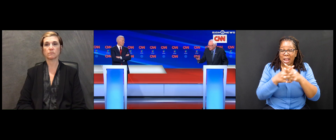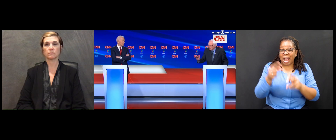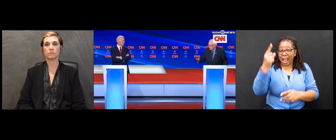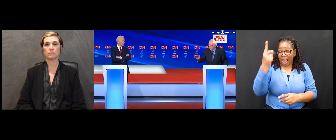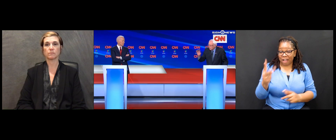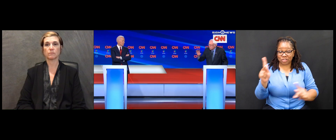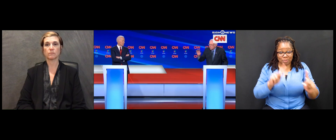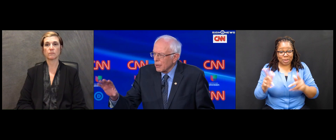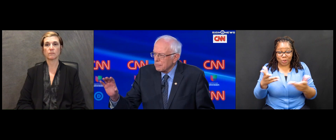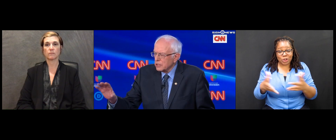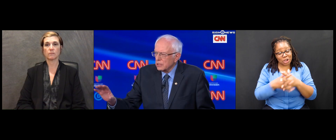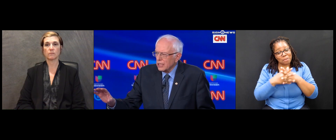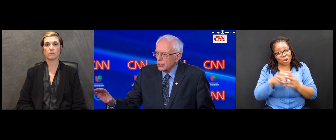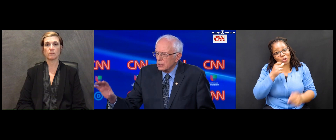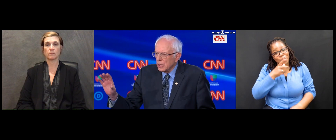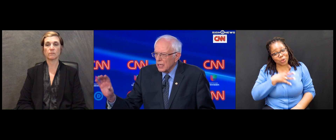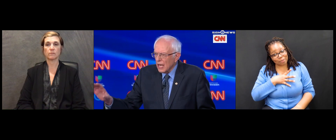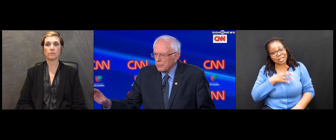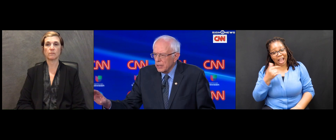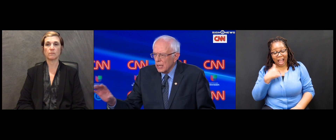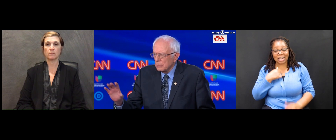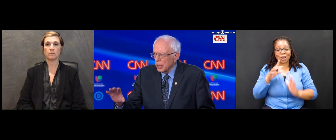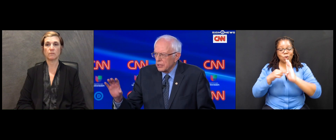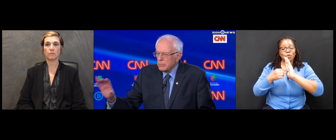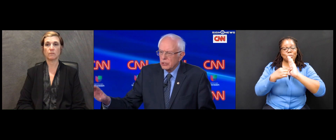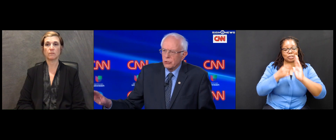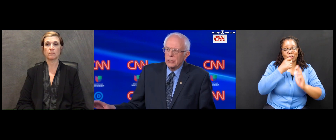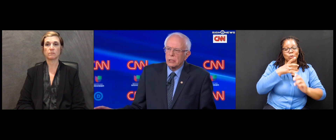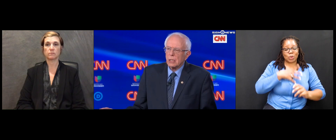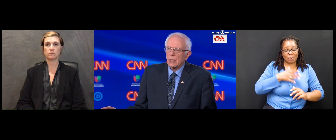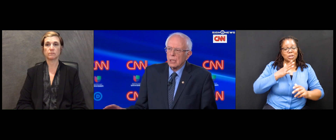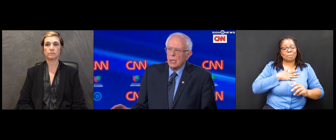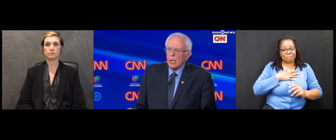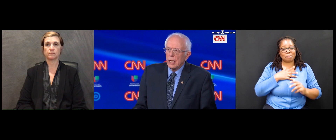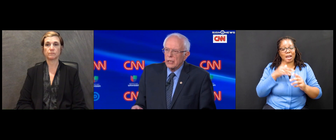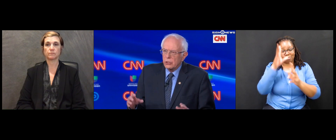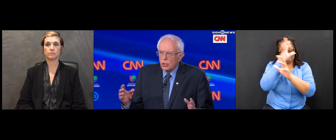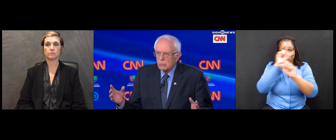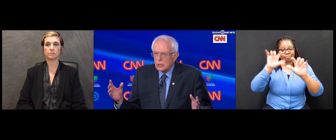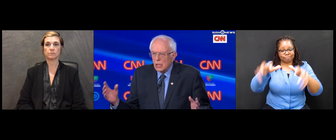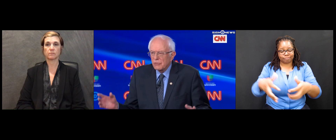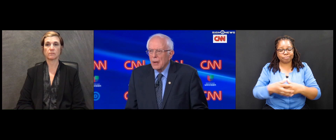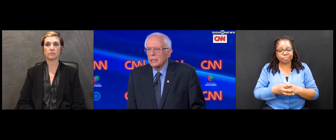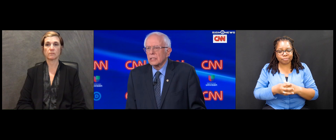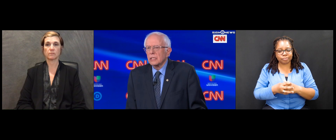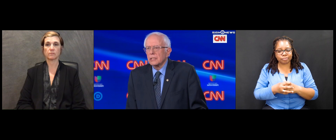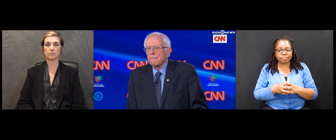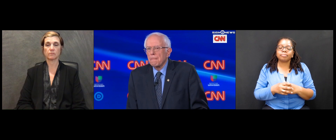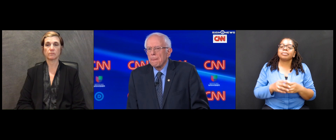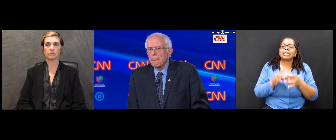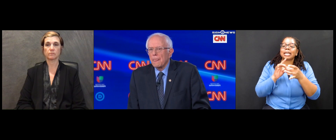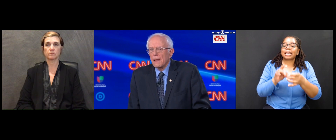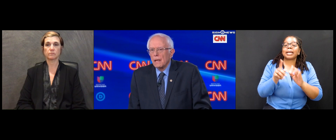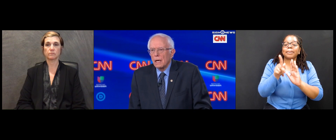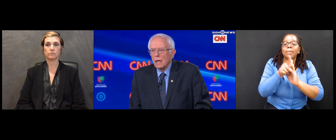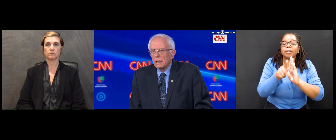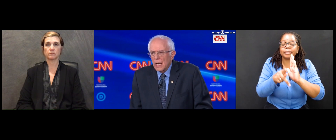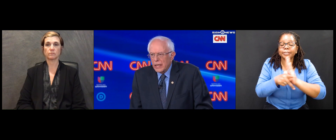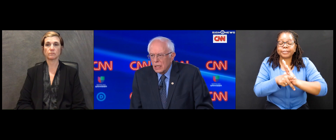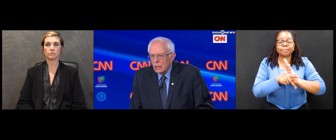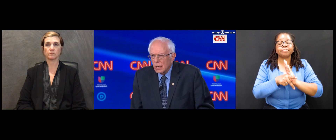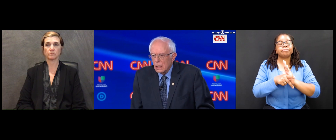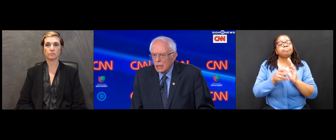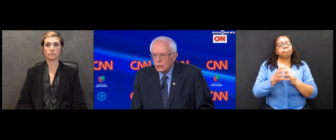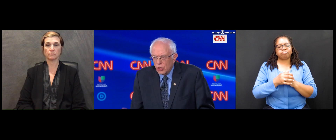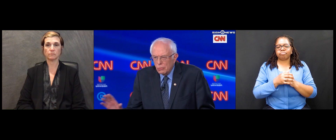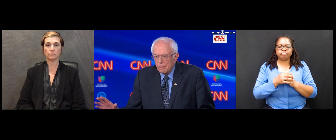women, and that will be the representation in my cabinet and my administration. And in terms of policies,